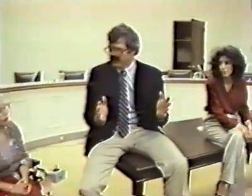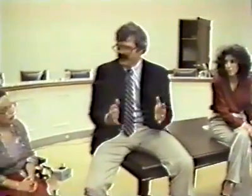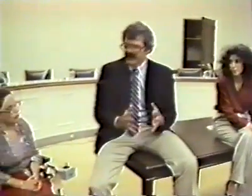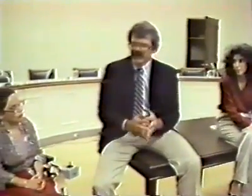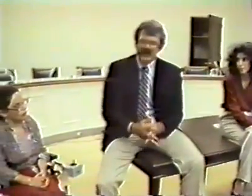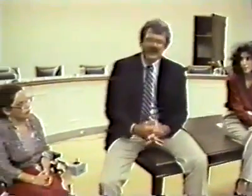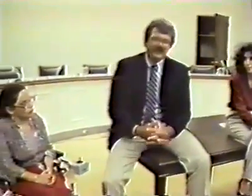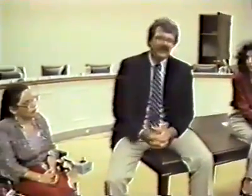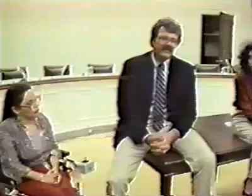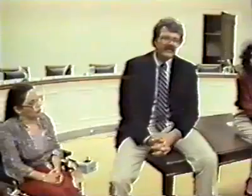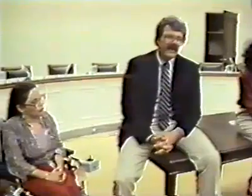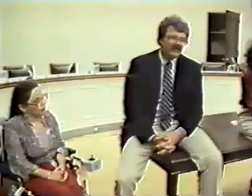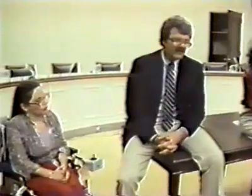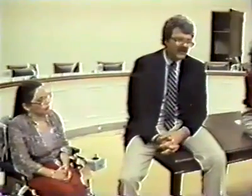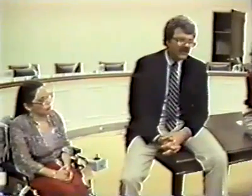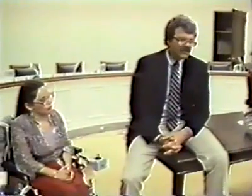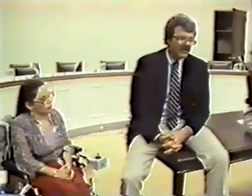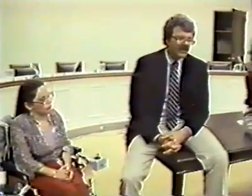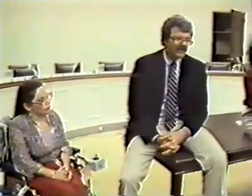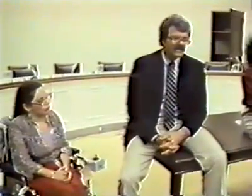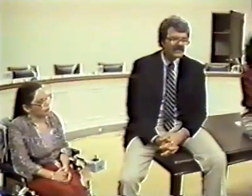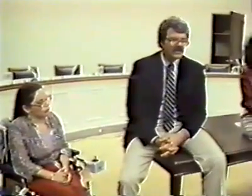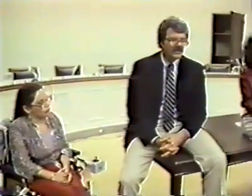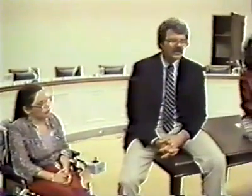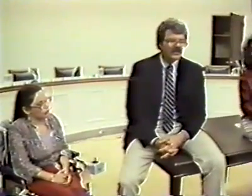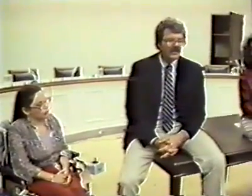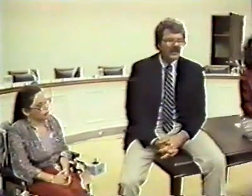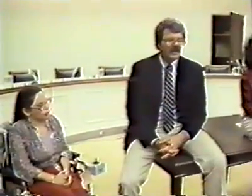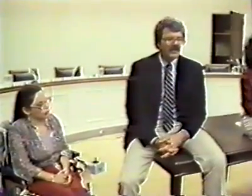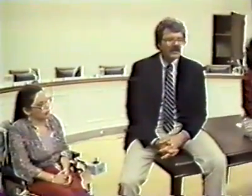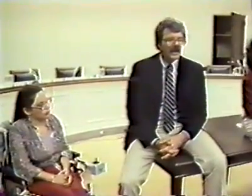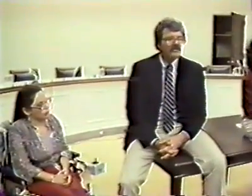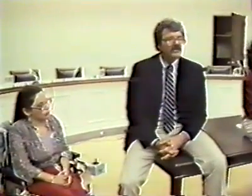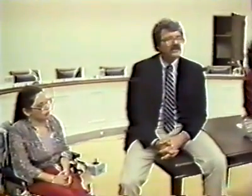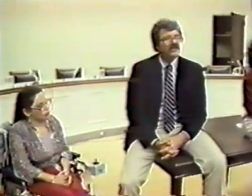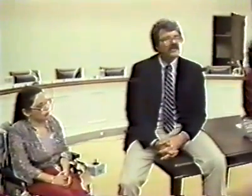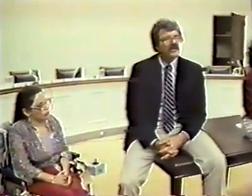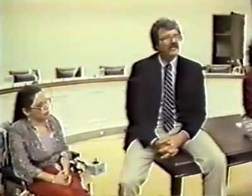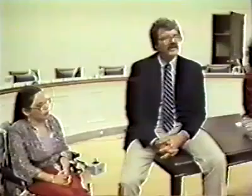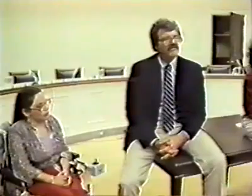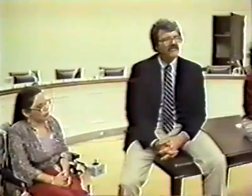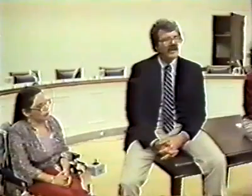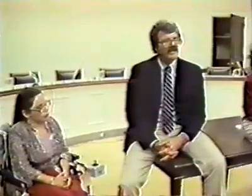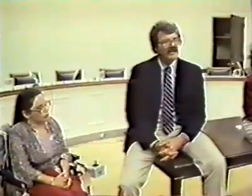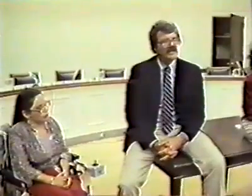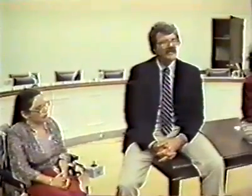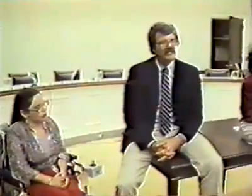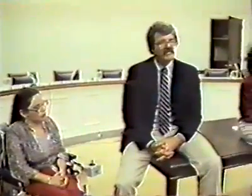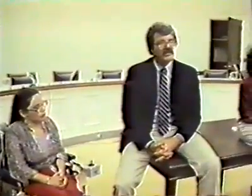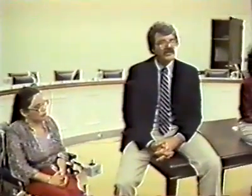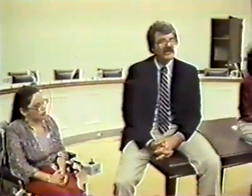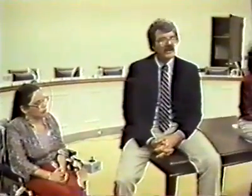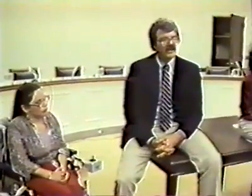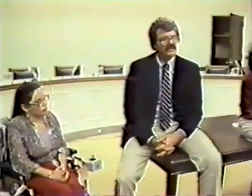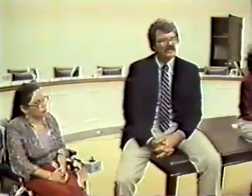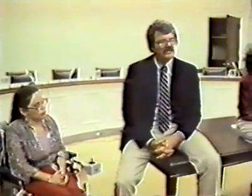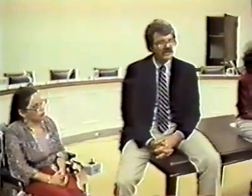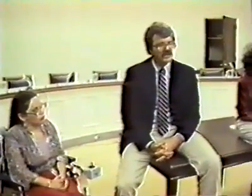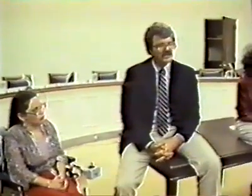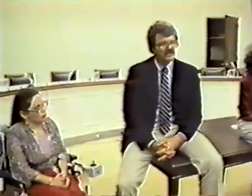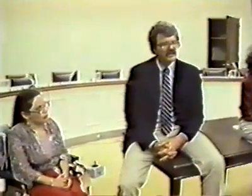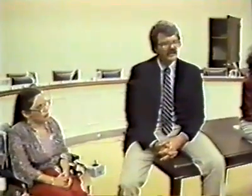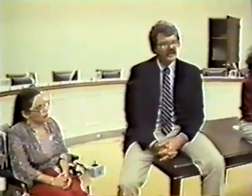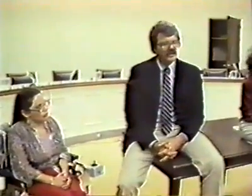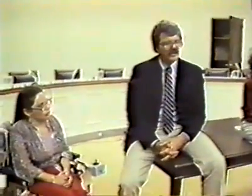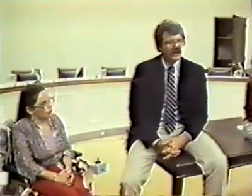one. And I think they know that. I think it's clear. I really don't know where you find $11 billion